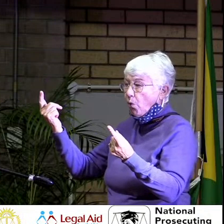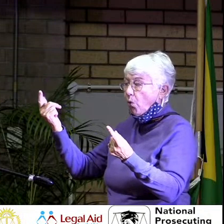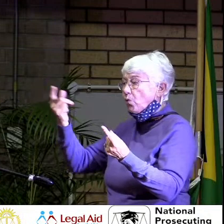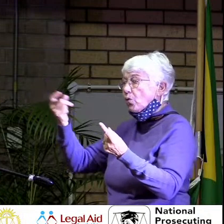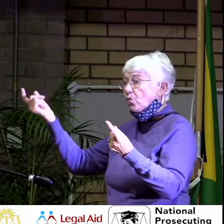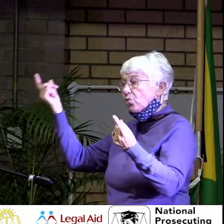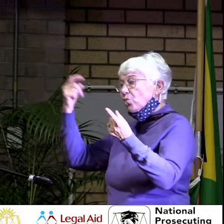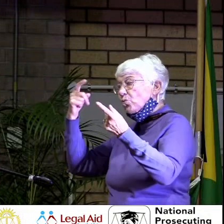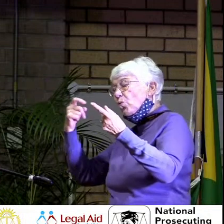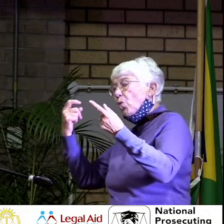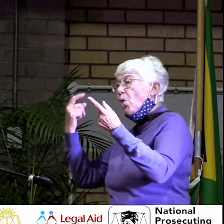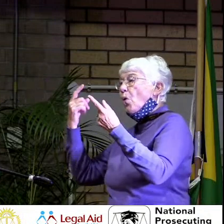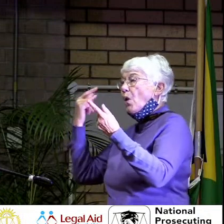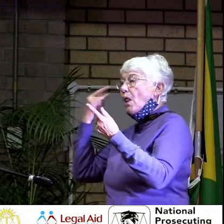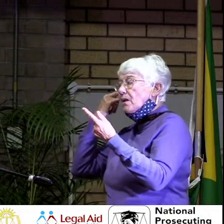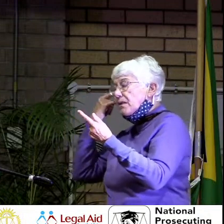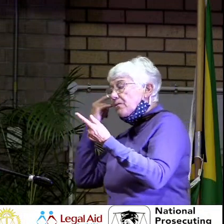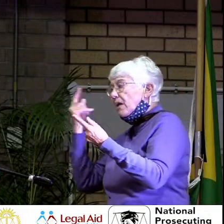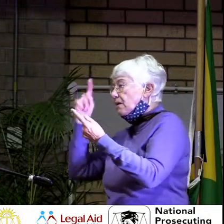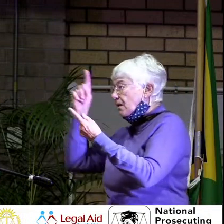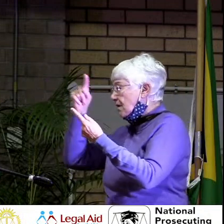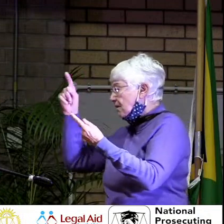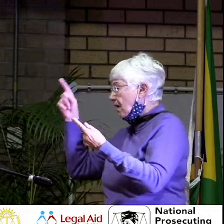center, *120